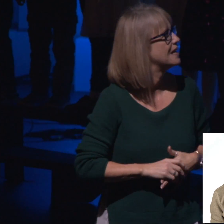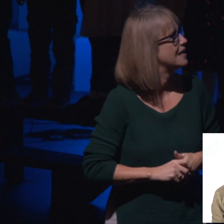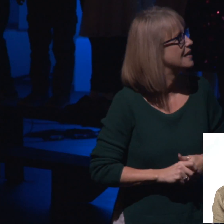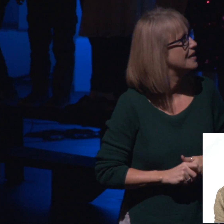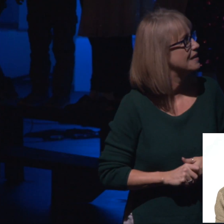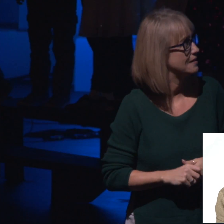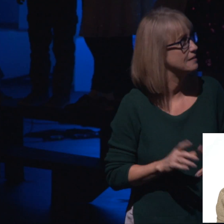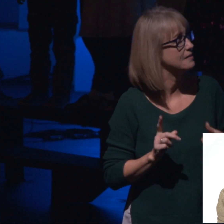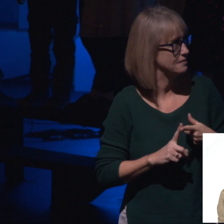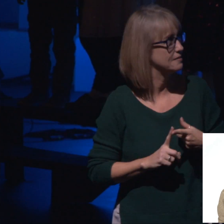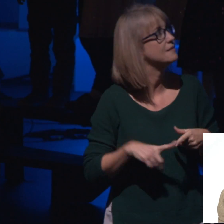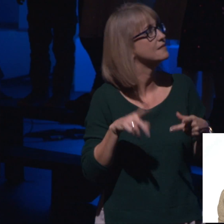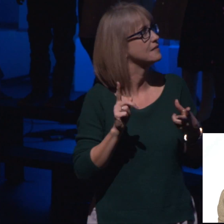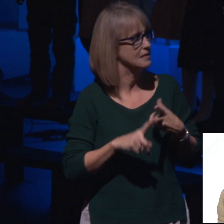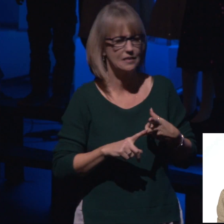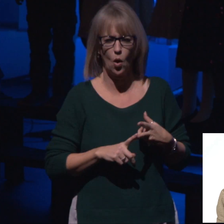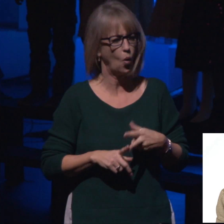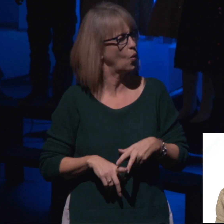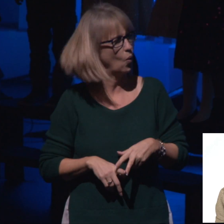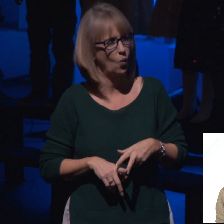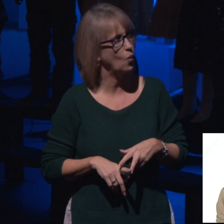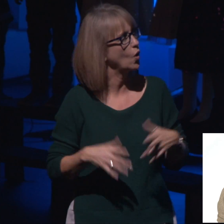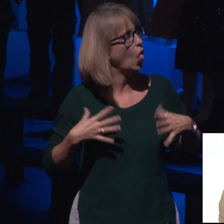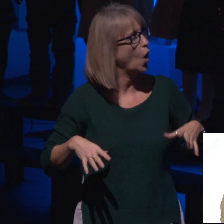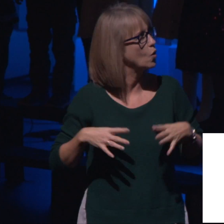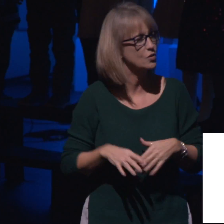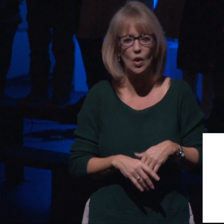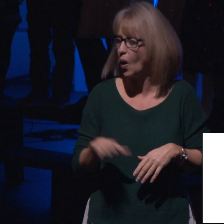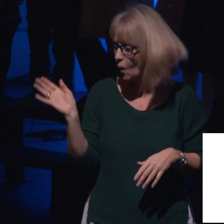Gold, silver, and clothes.